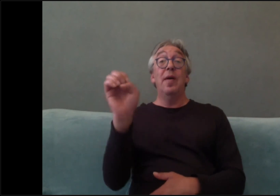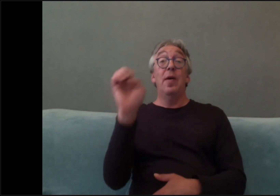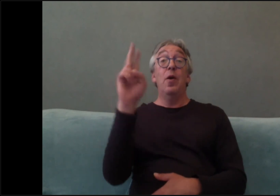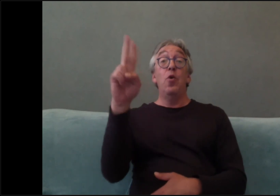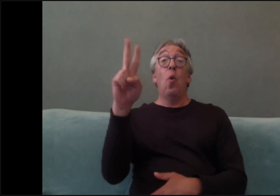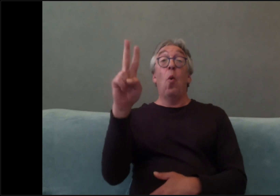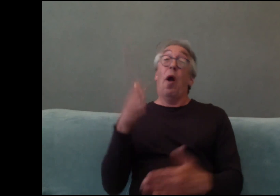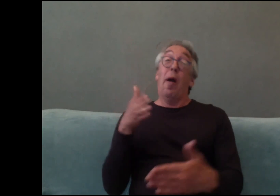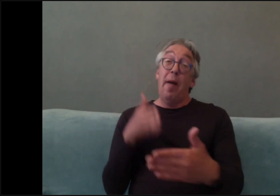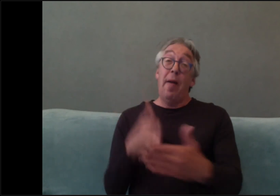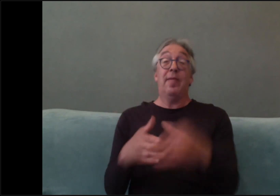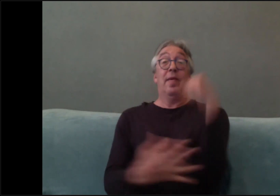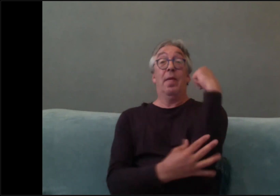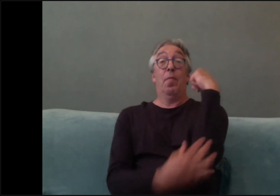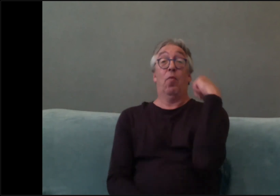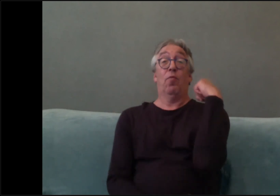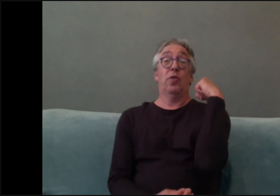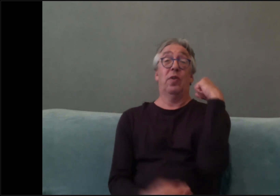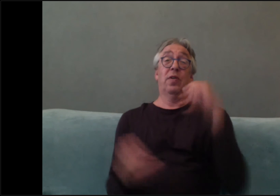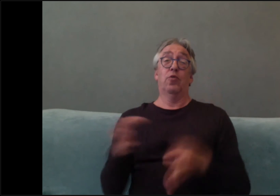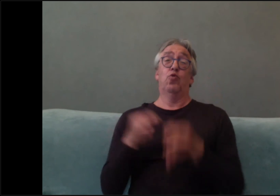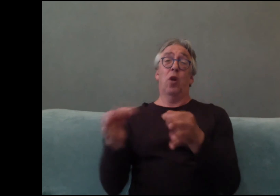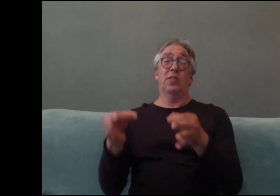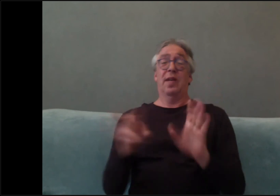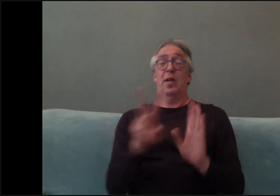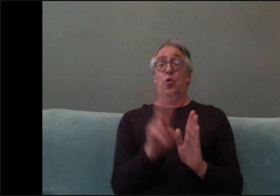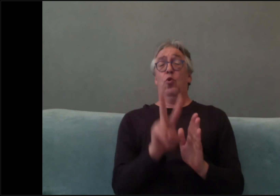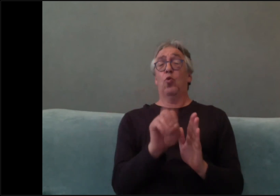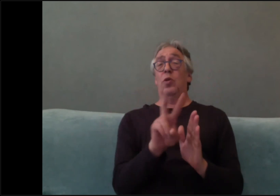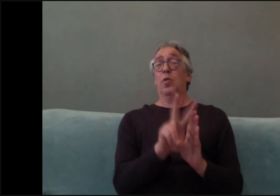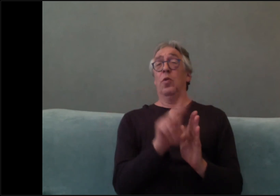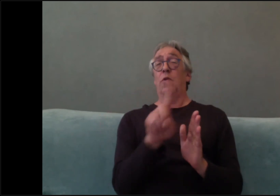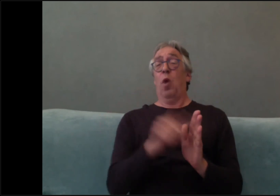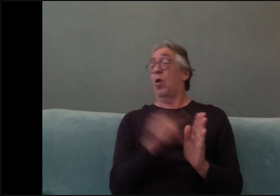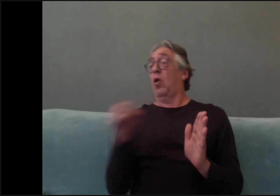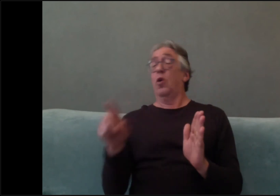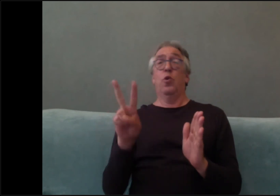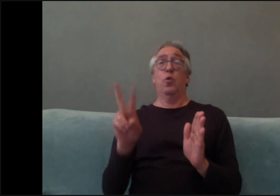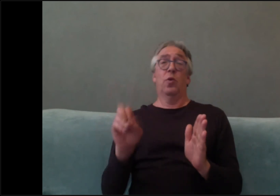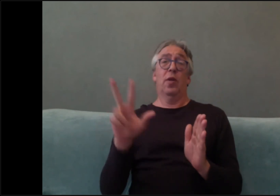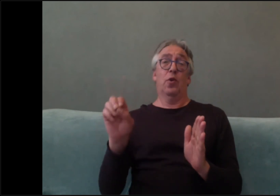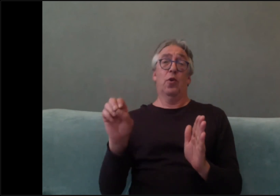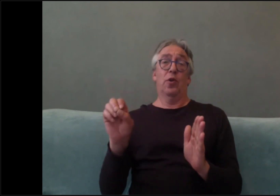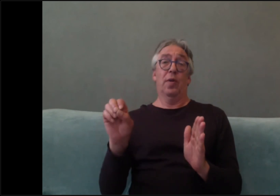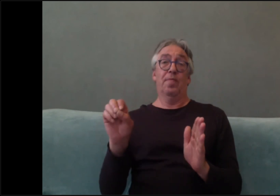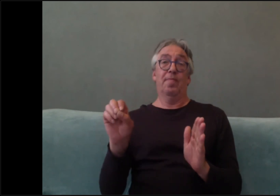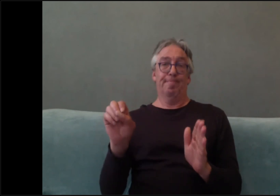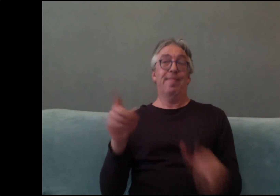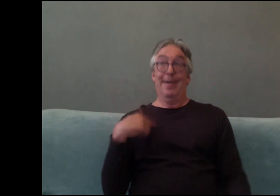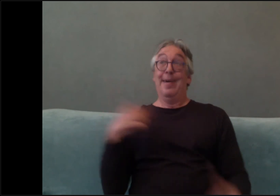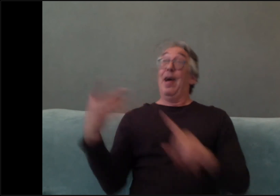of EAPN. We are not yet there, but we hear that there is an increasing political support to set up a